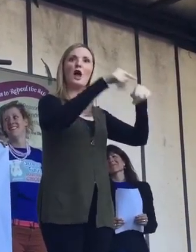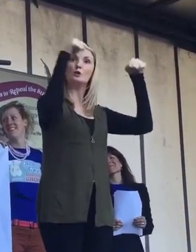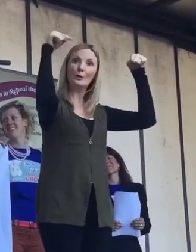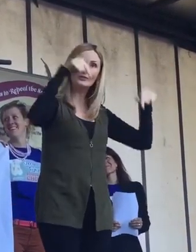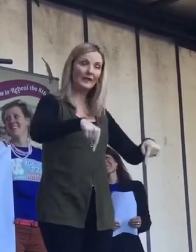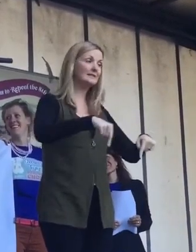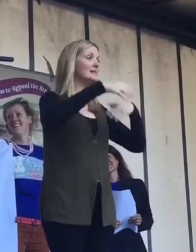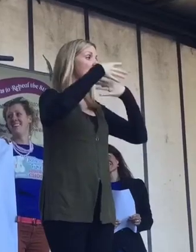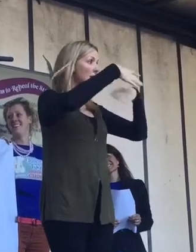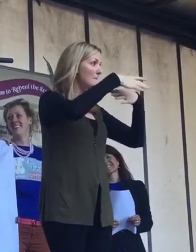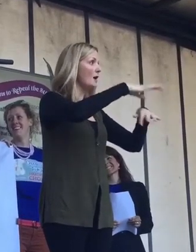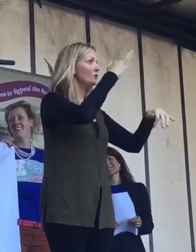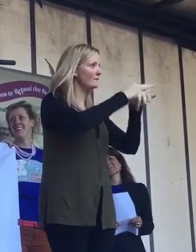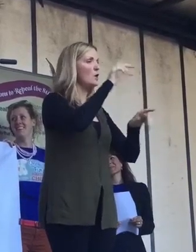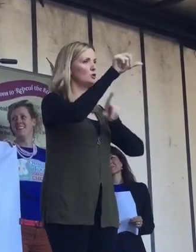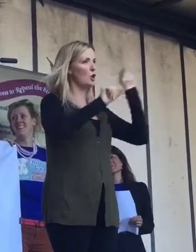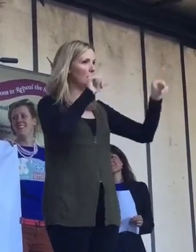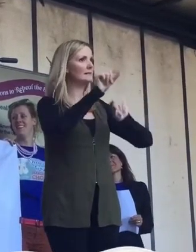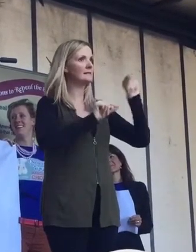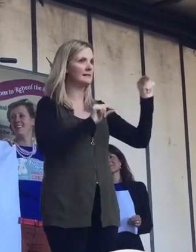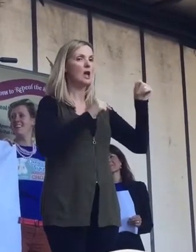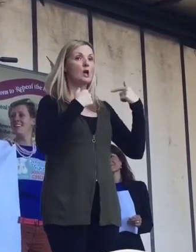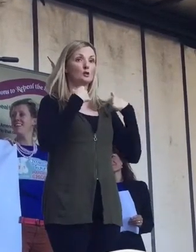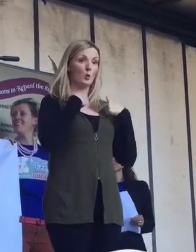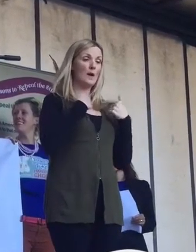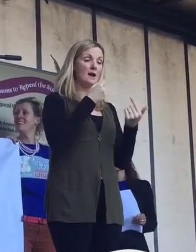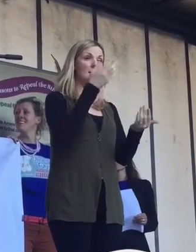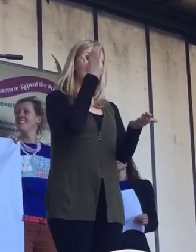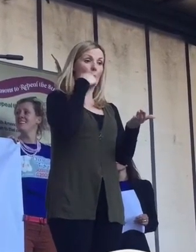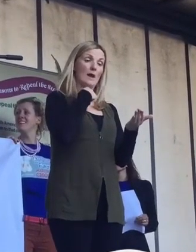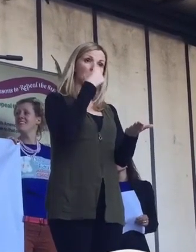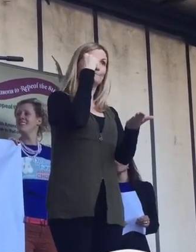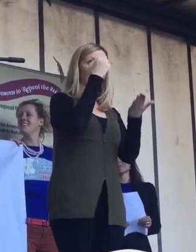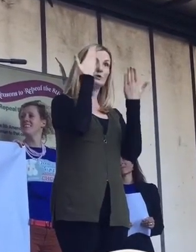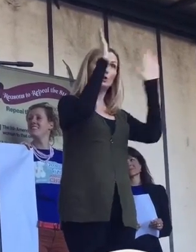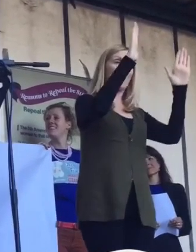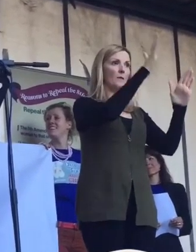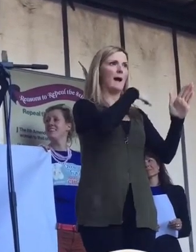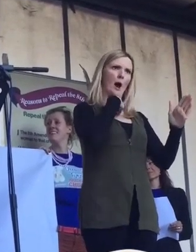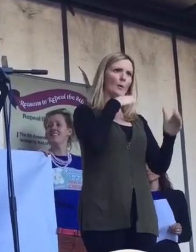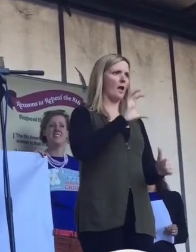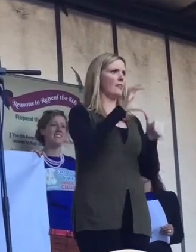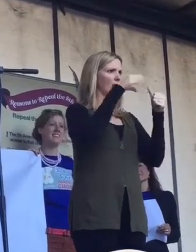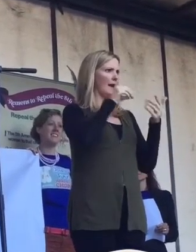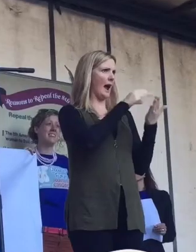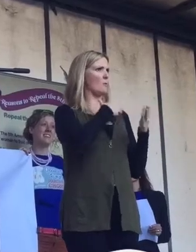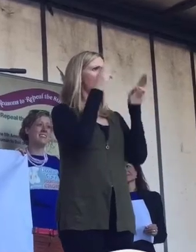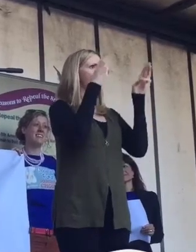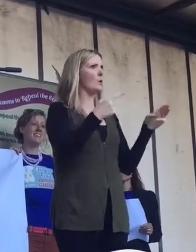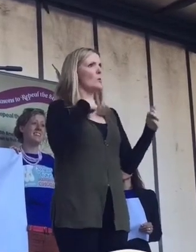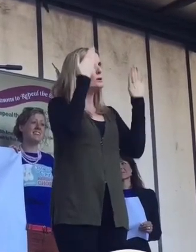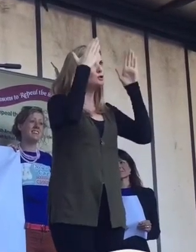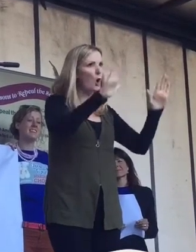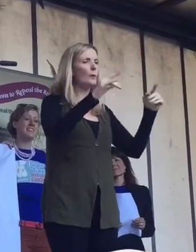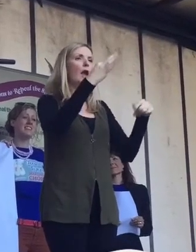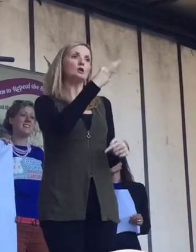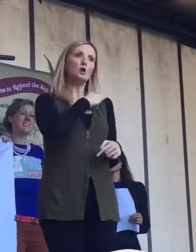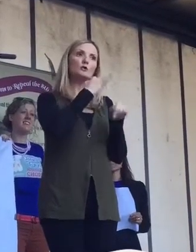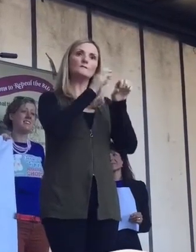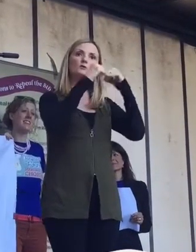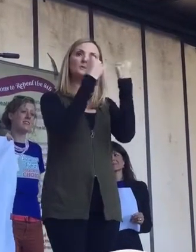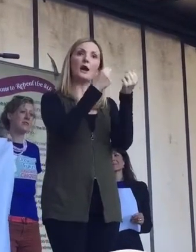a march for choice, and we're stamping our authority that it's good for society when